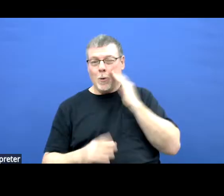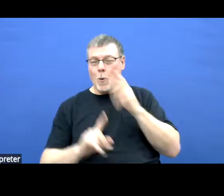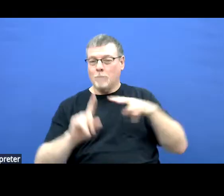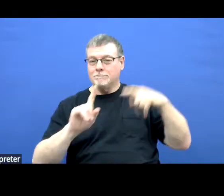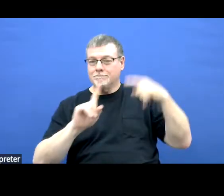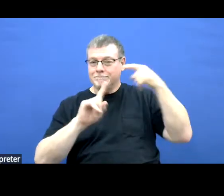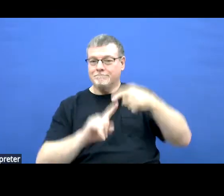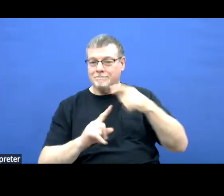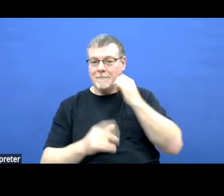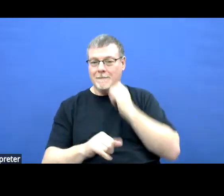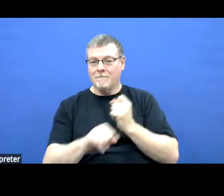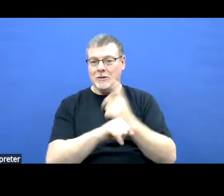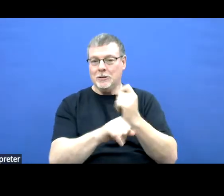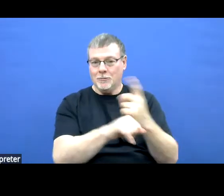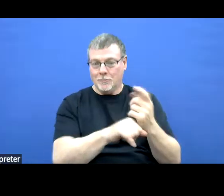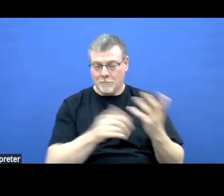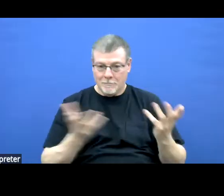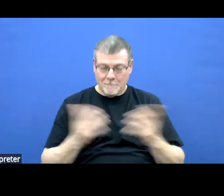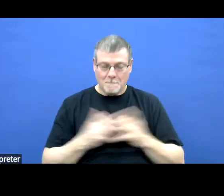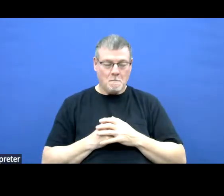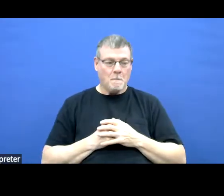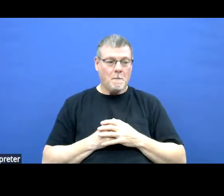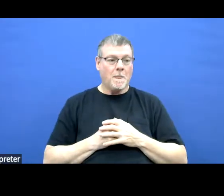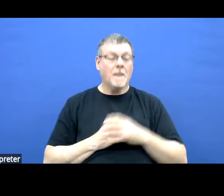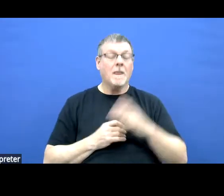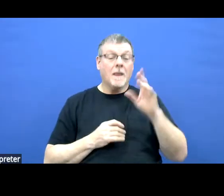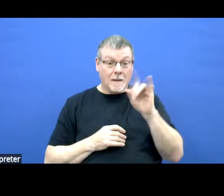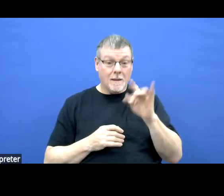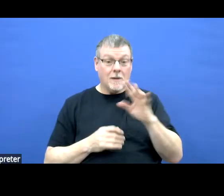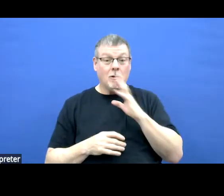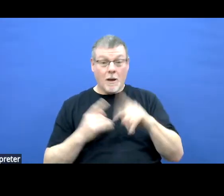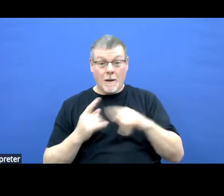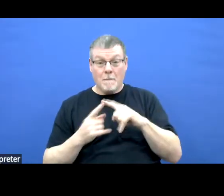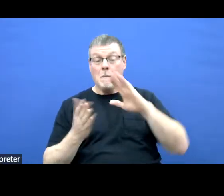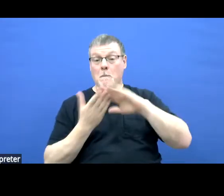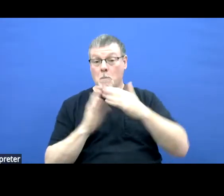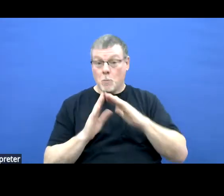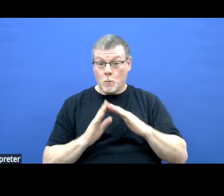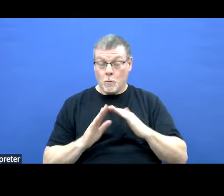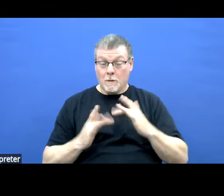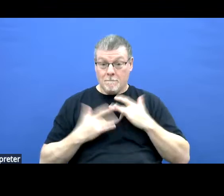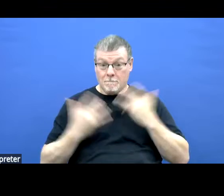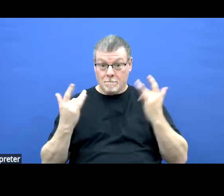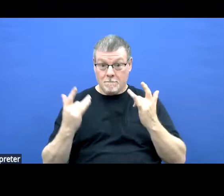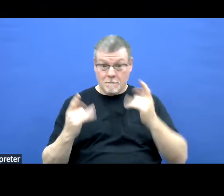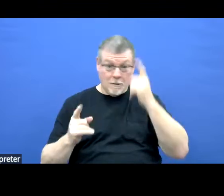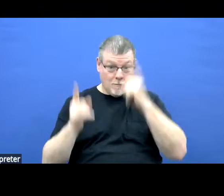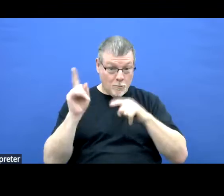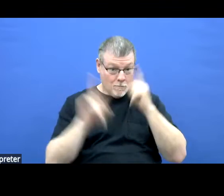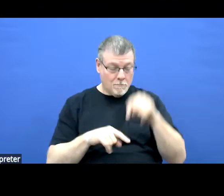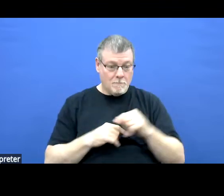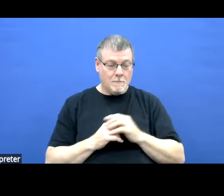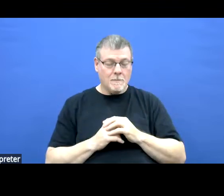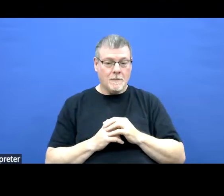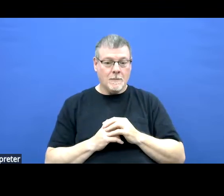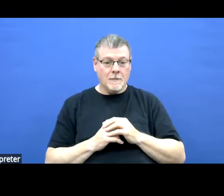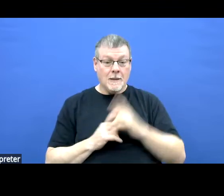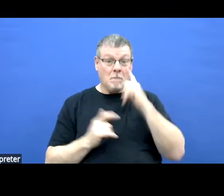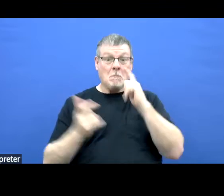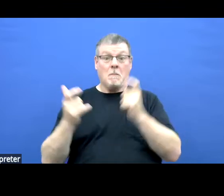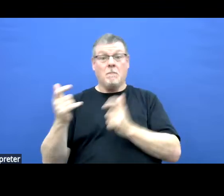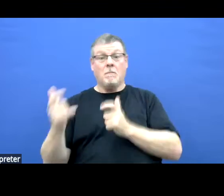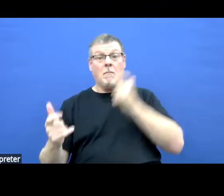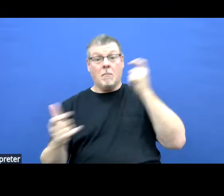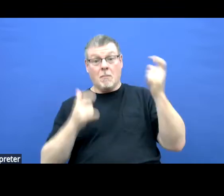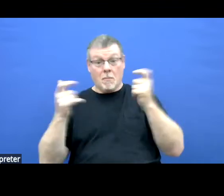target is. There would be, we did talk about a community benefit agreement because the large